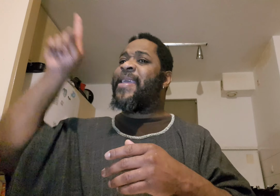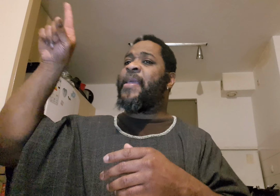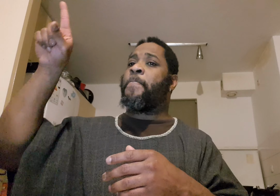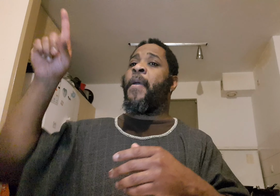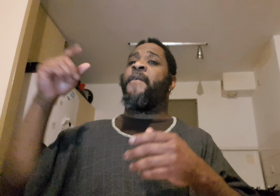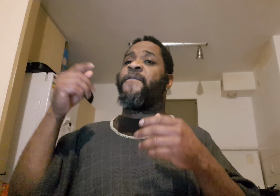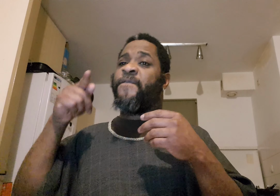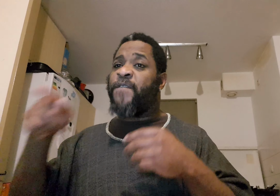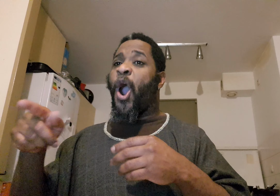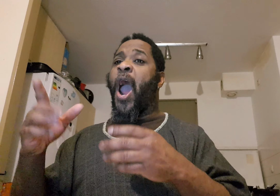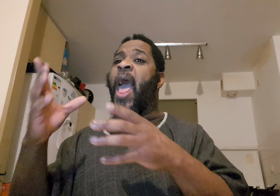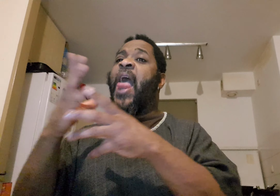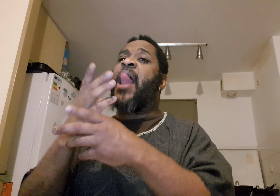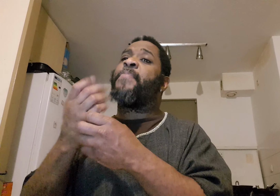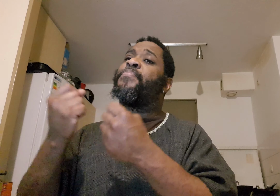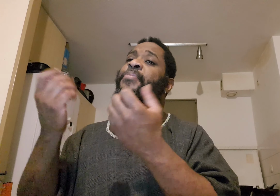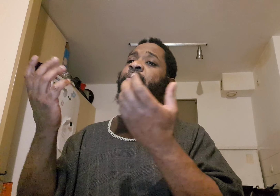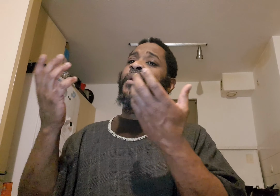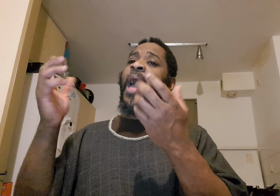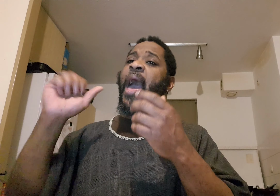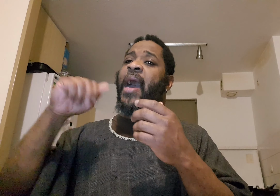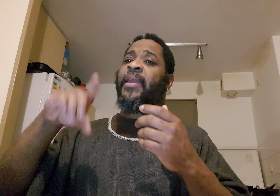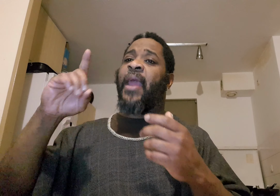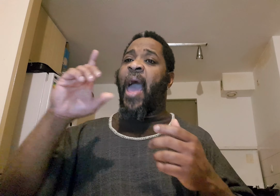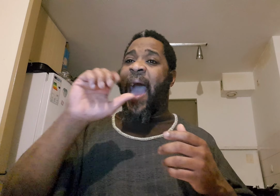beg him for help, and